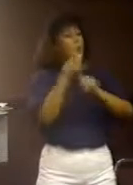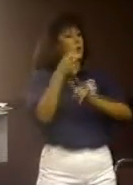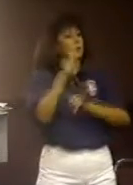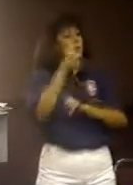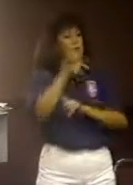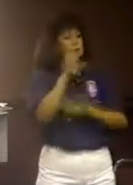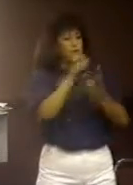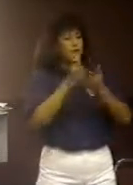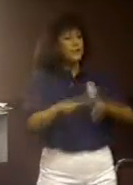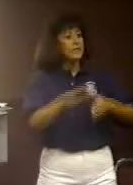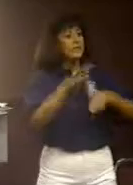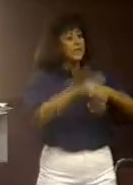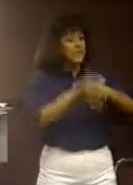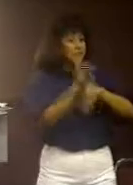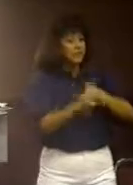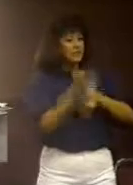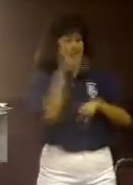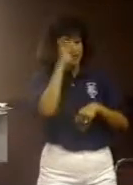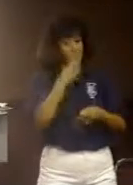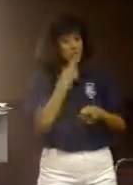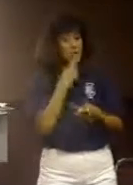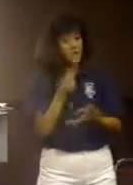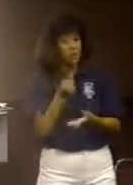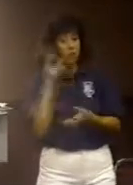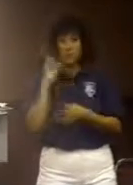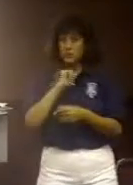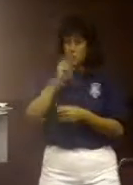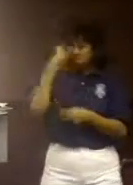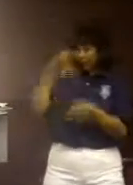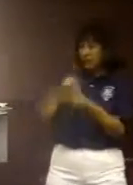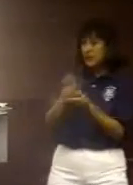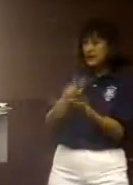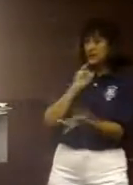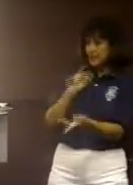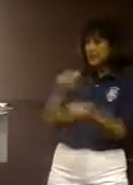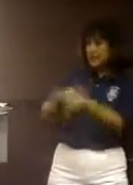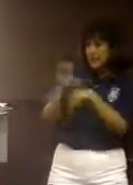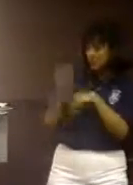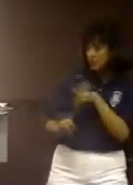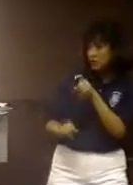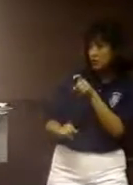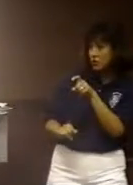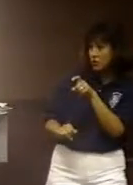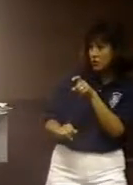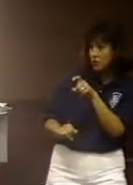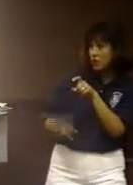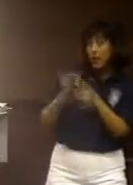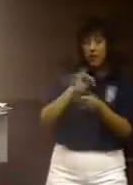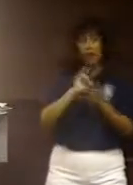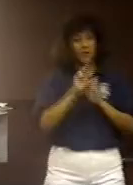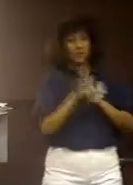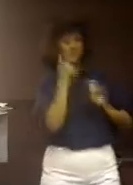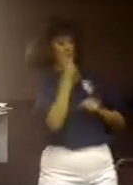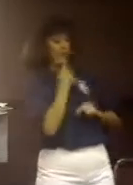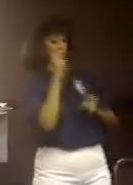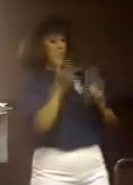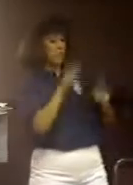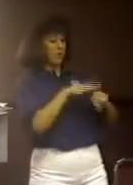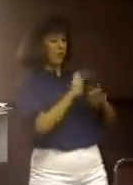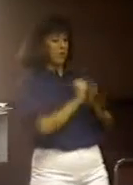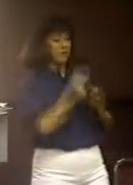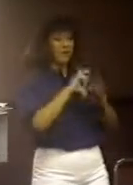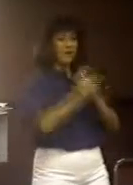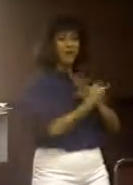holds up written English, and he says, would you all agree this is English? And all these deaf people on